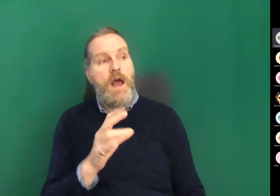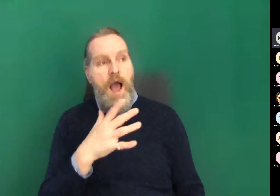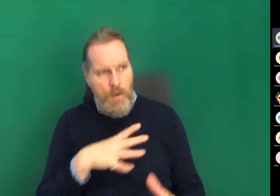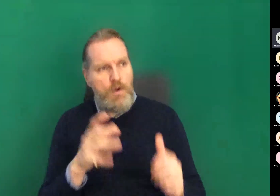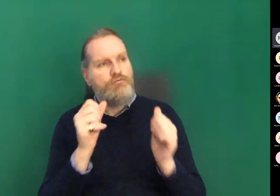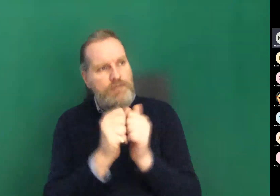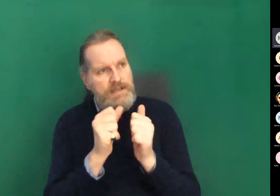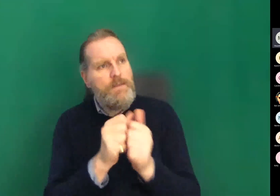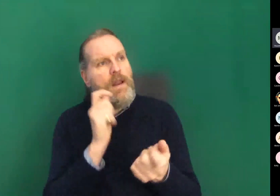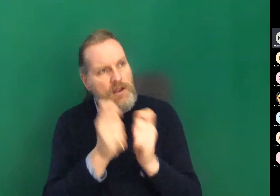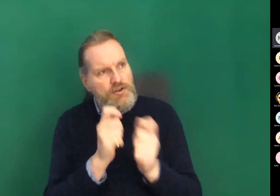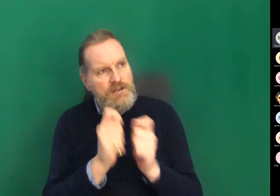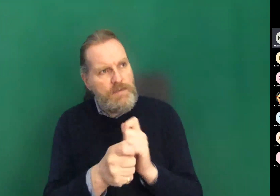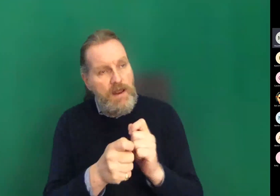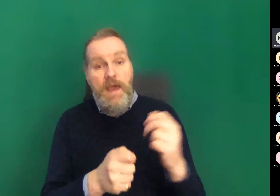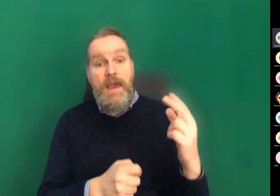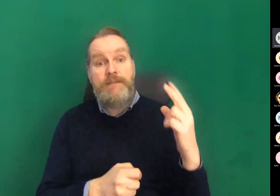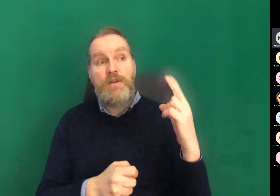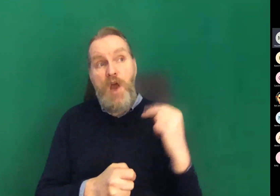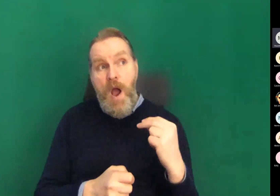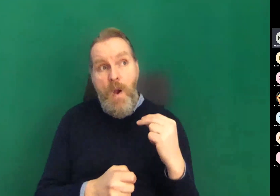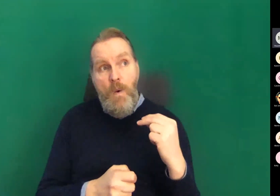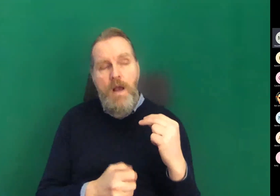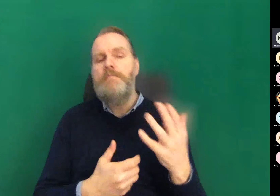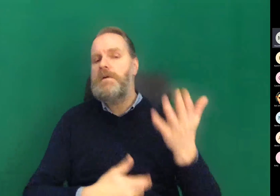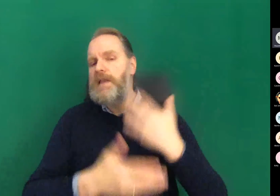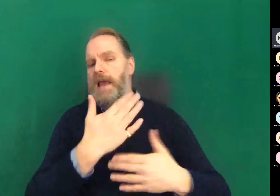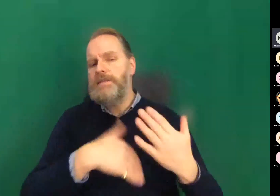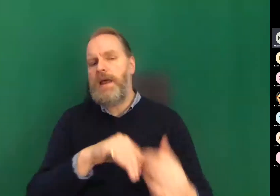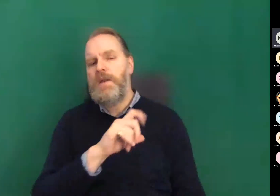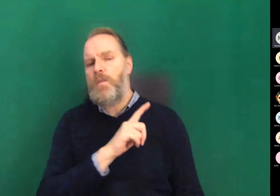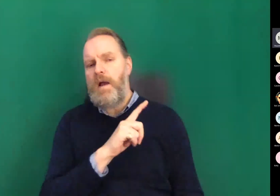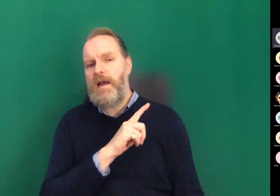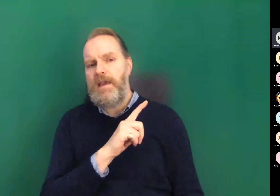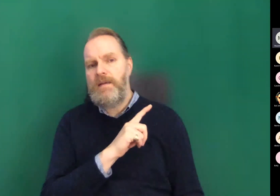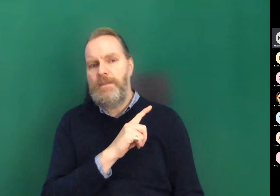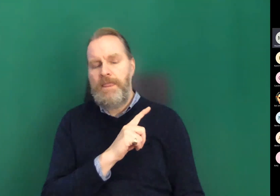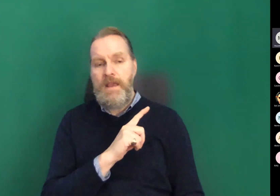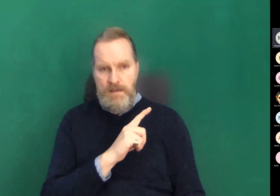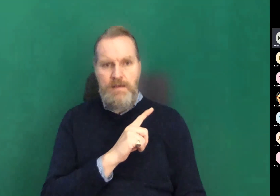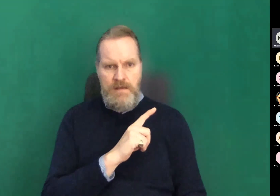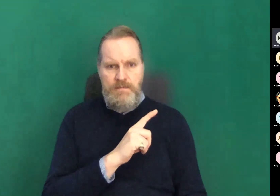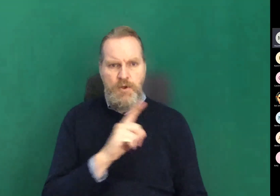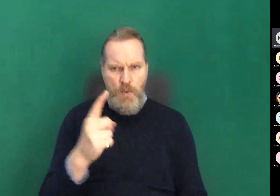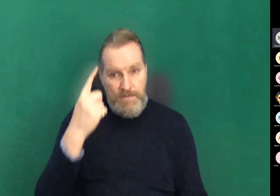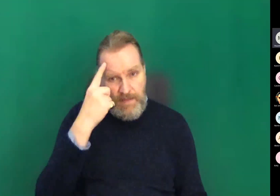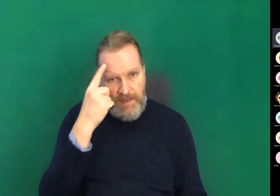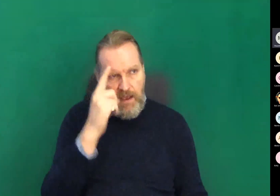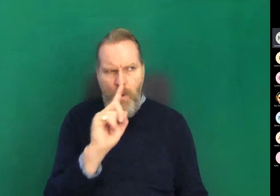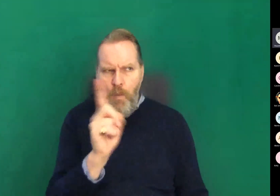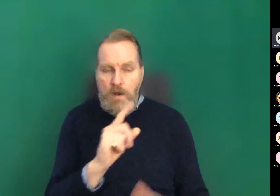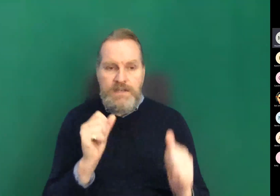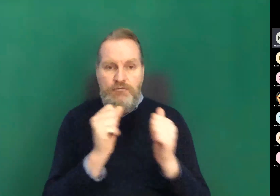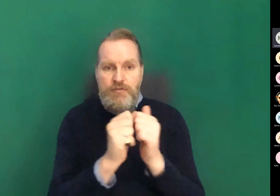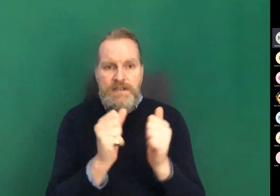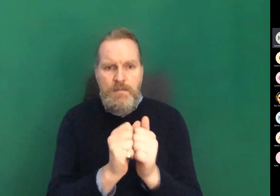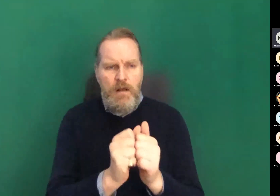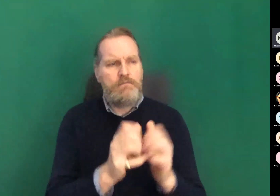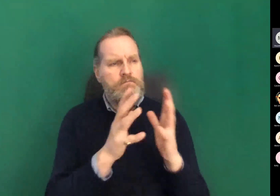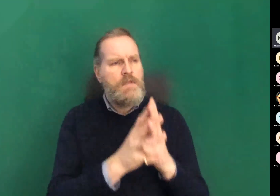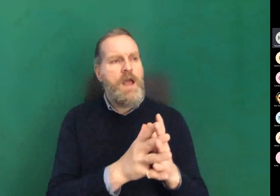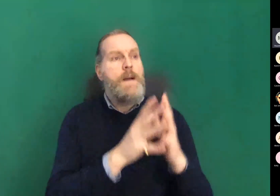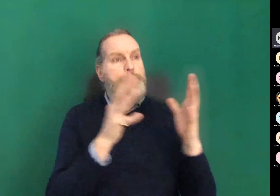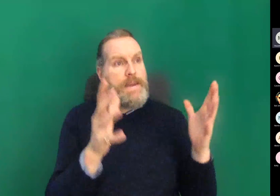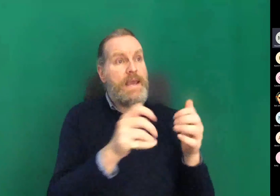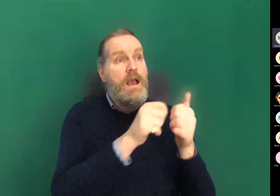The key here is what is reasonable for your employer to do to assist you. What is reasonable for a big company may not